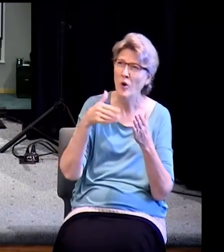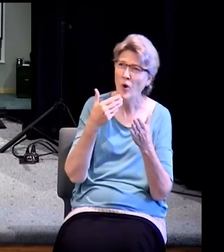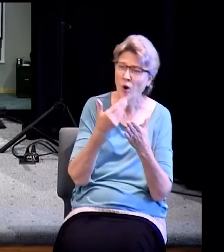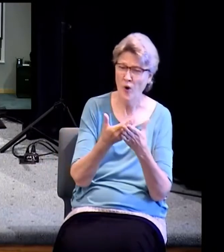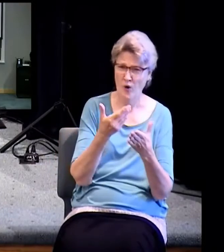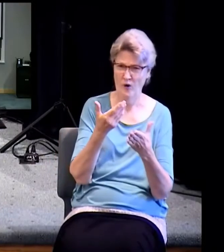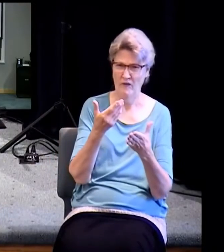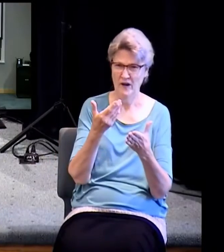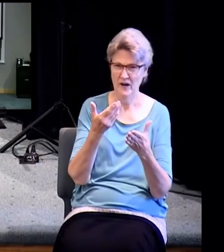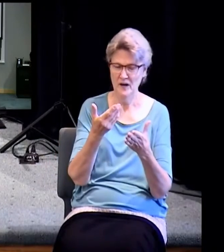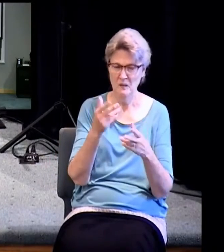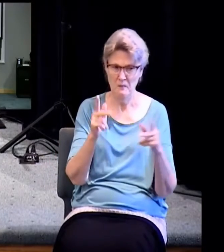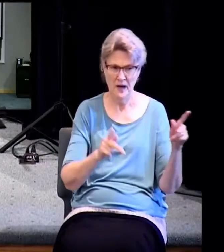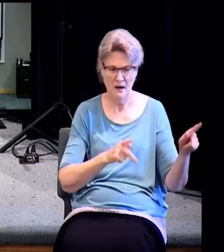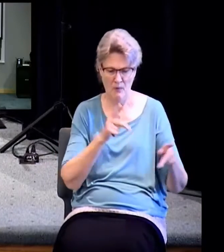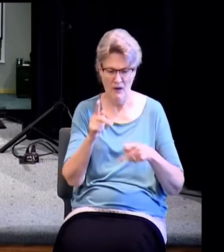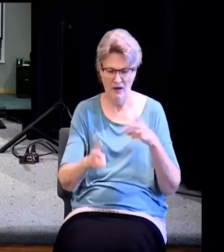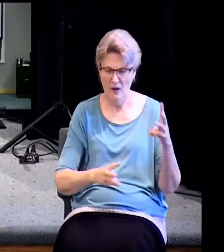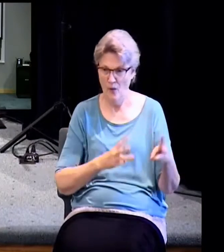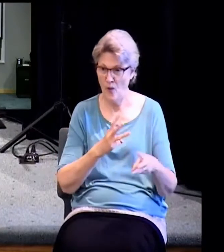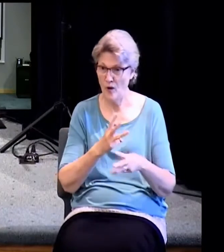were.